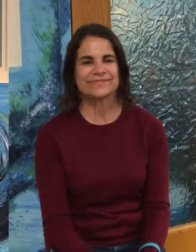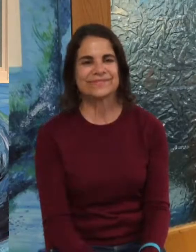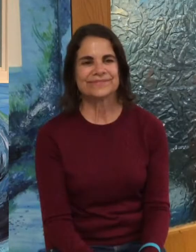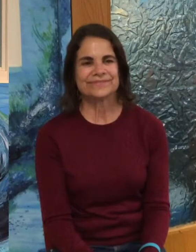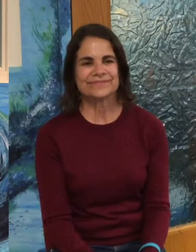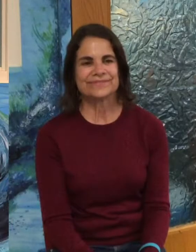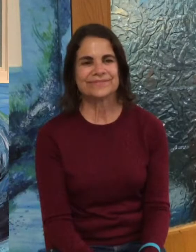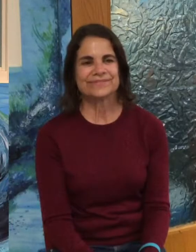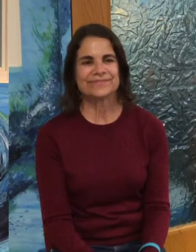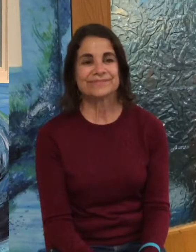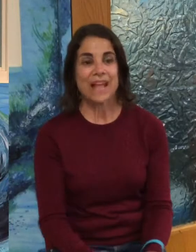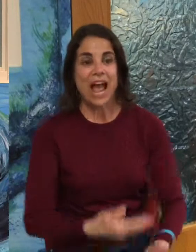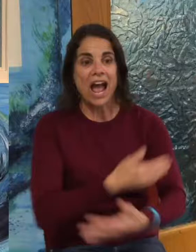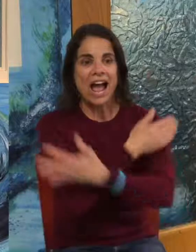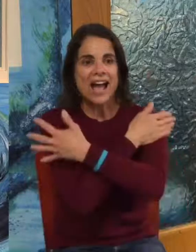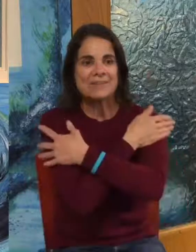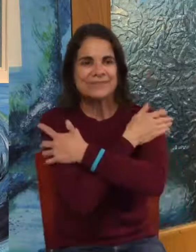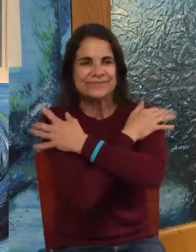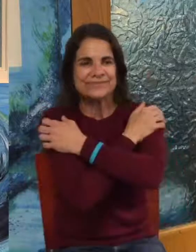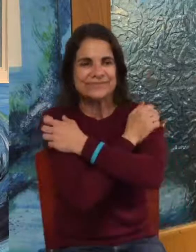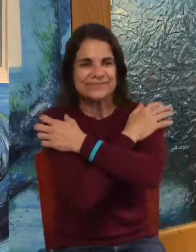spy red with bear?